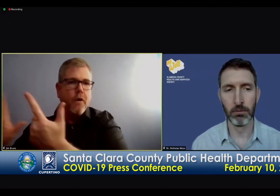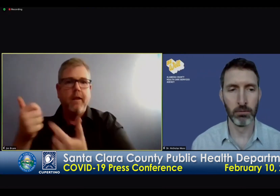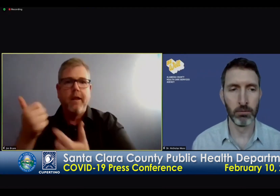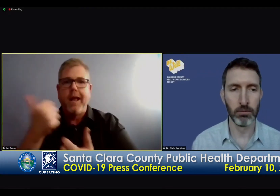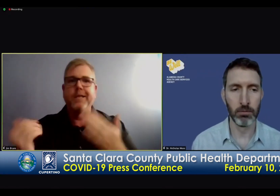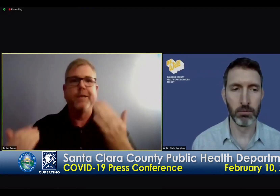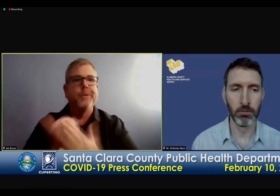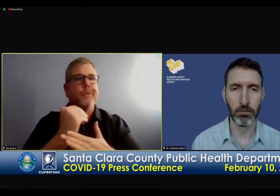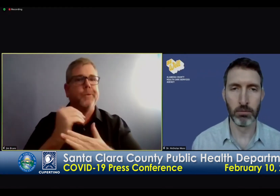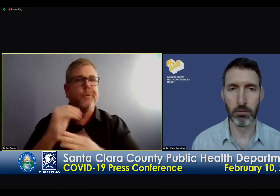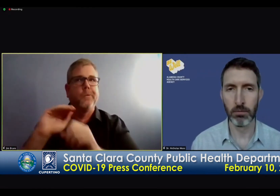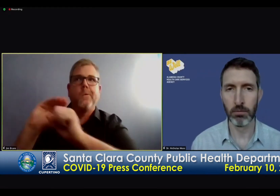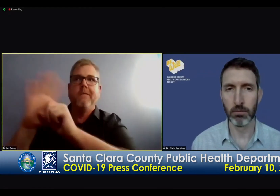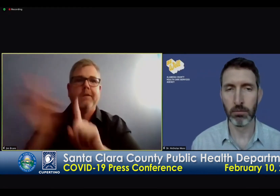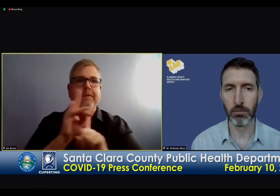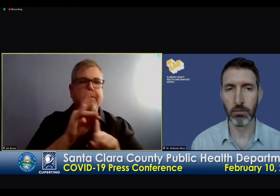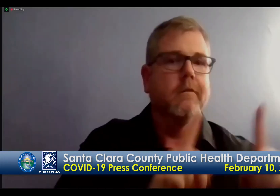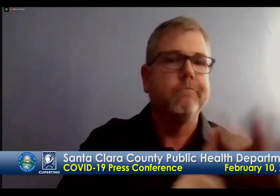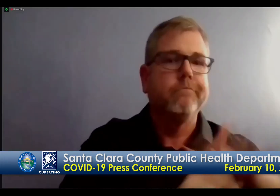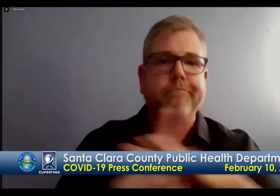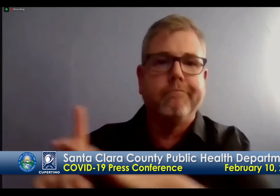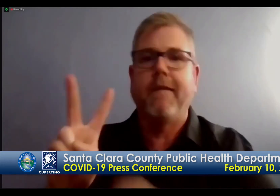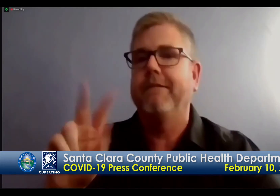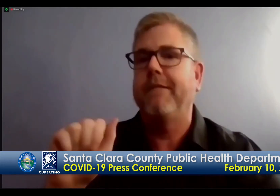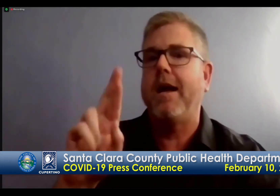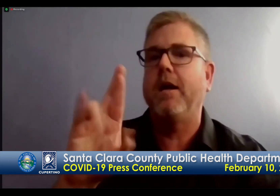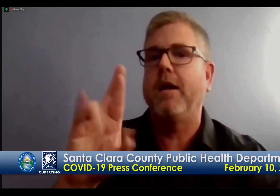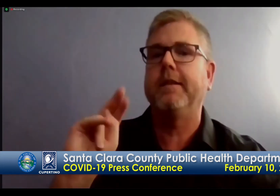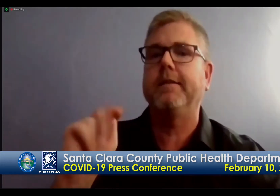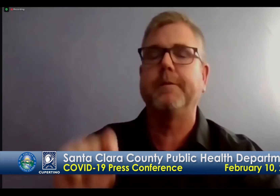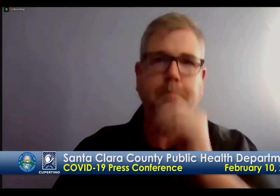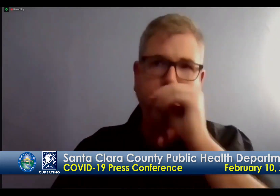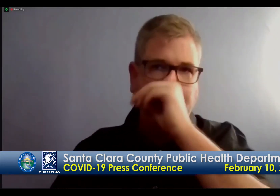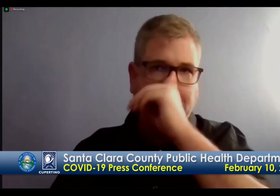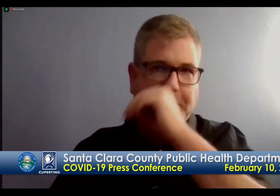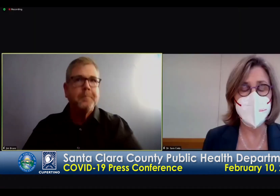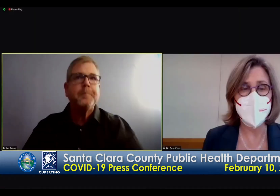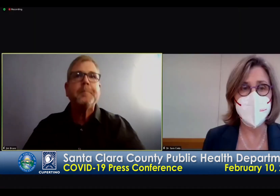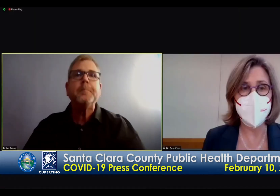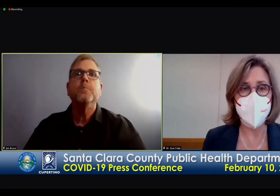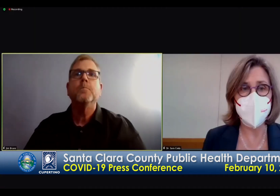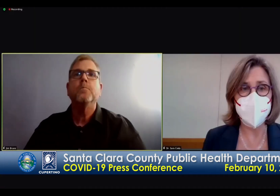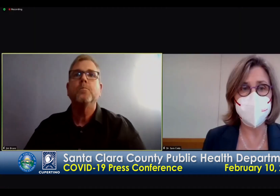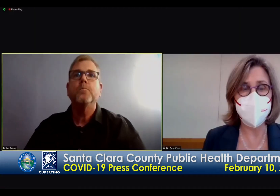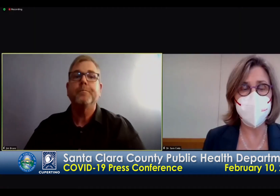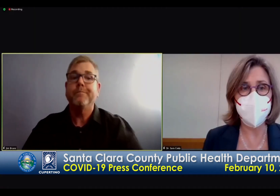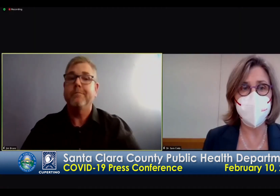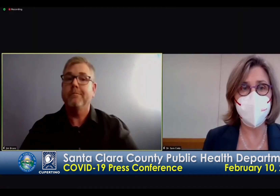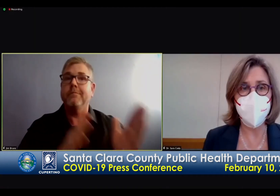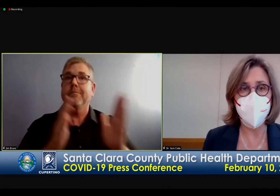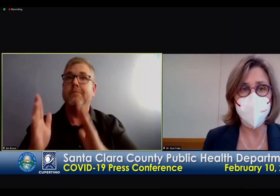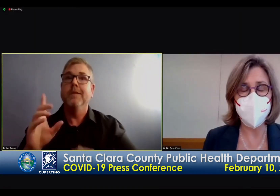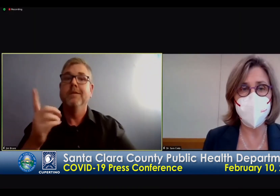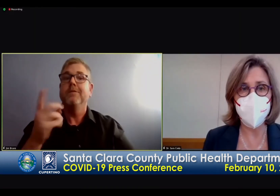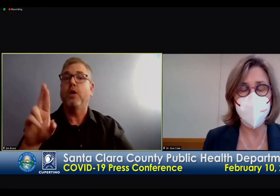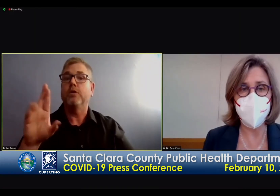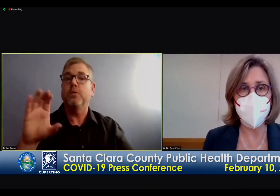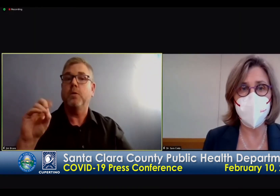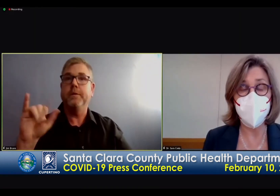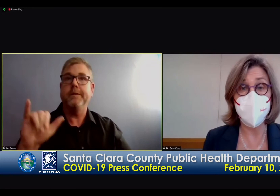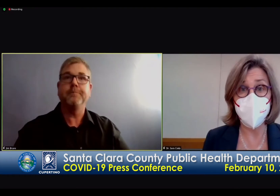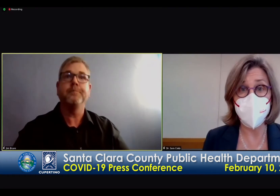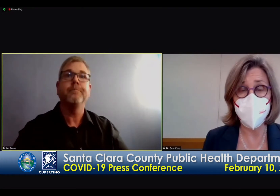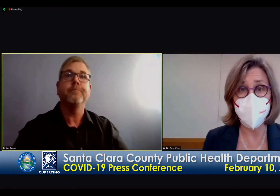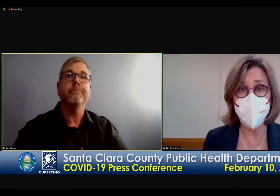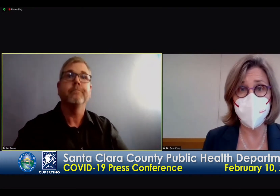Thanks for the question. I would just add that the fact that we now